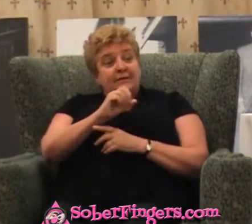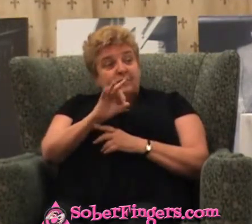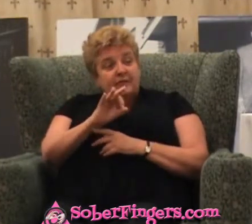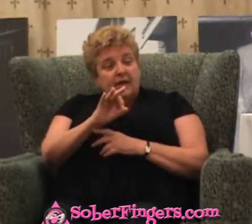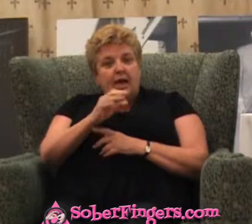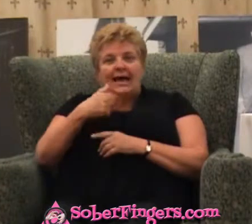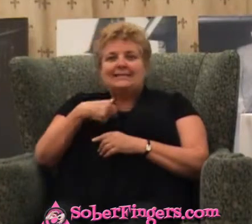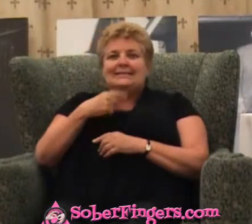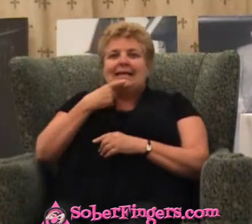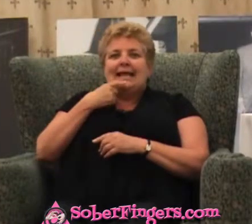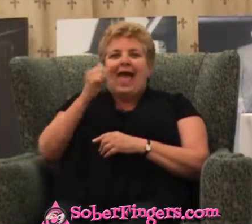Africa.